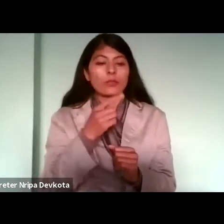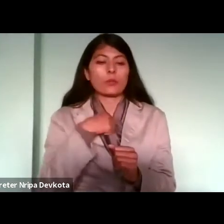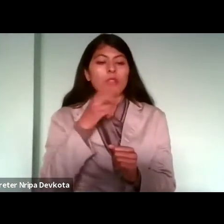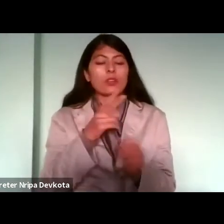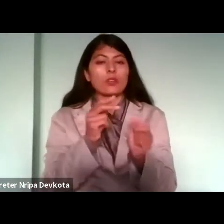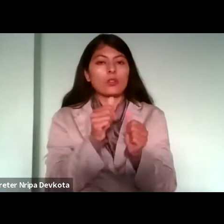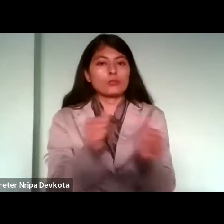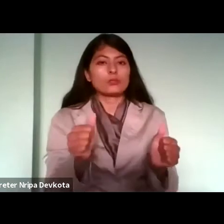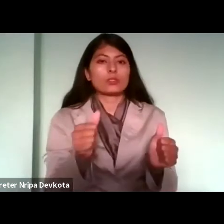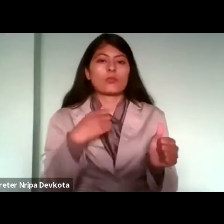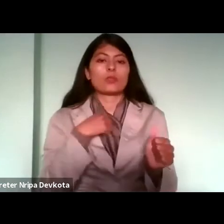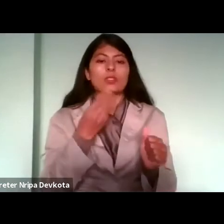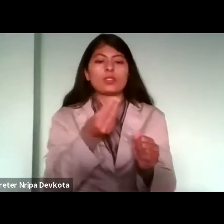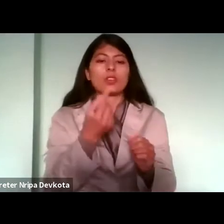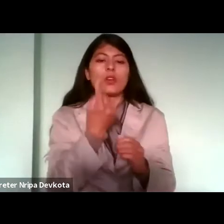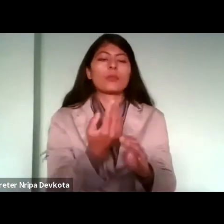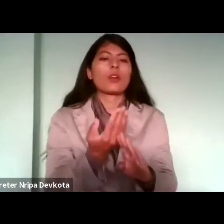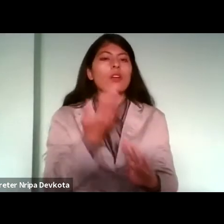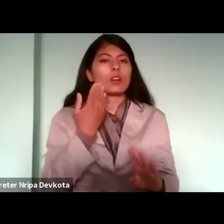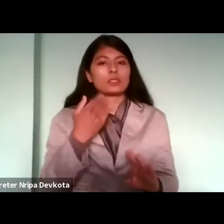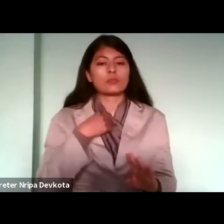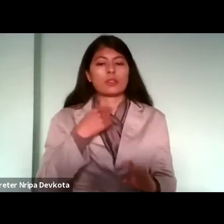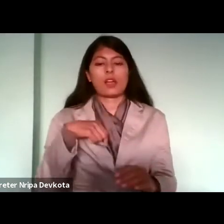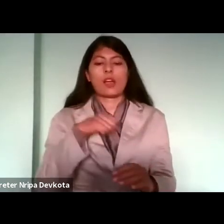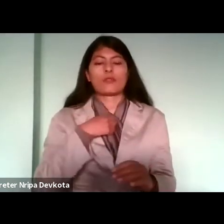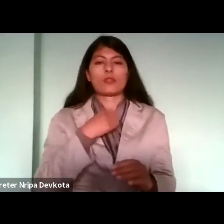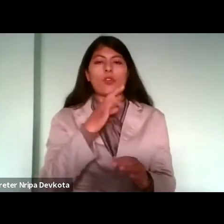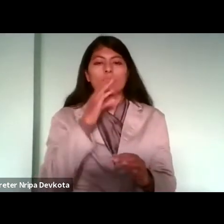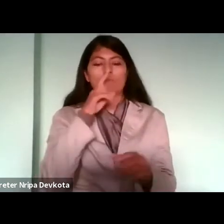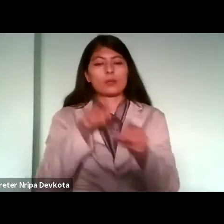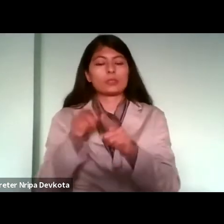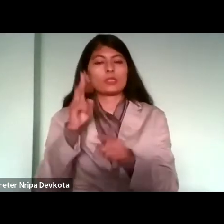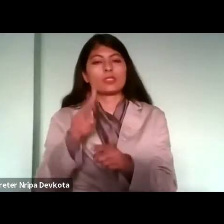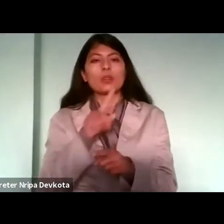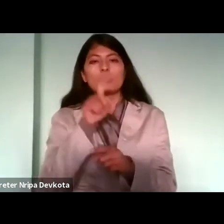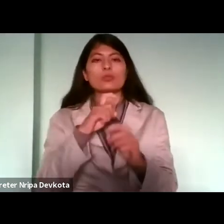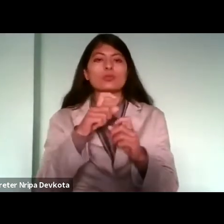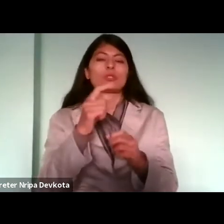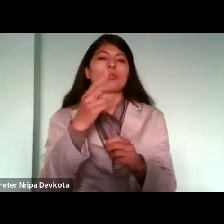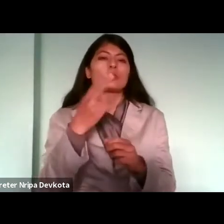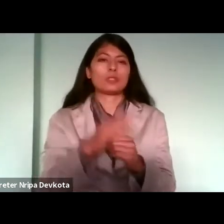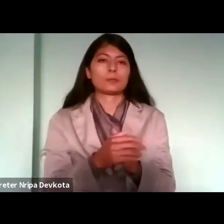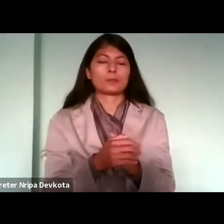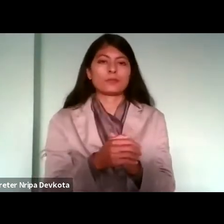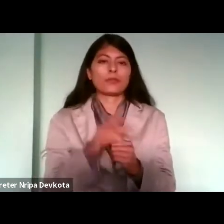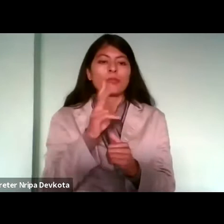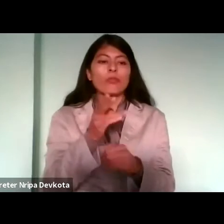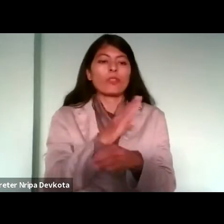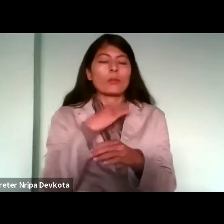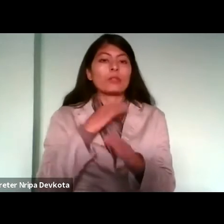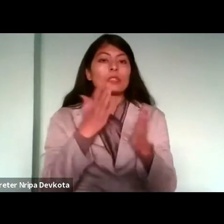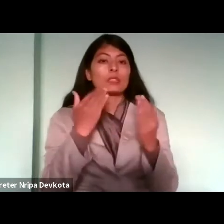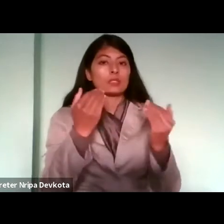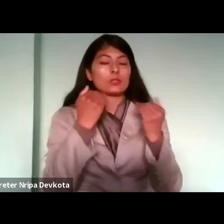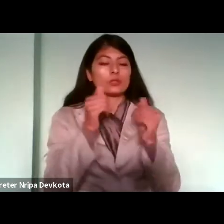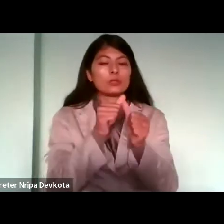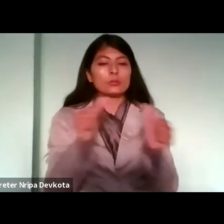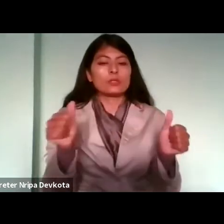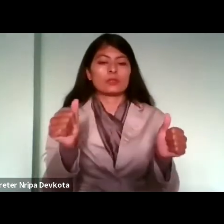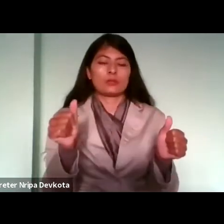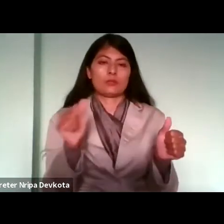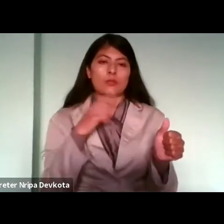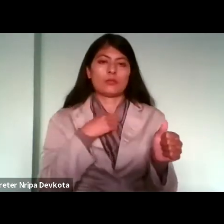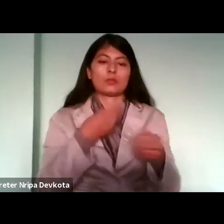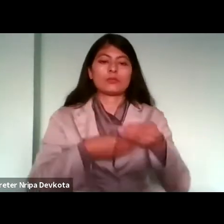just a few weeks ago. So I'd like to start with, you know, what I had learned at that time and what I had shared